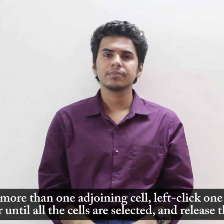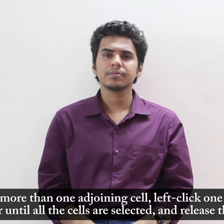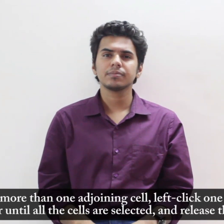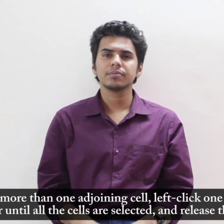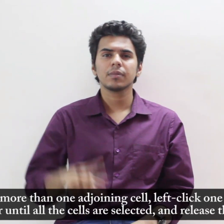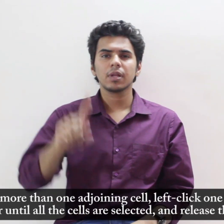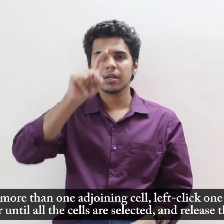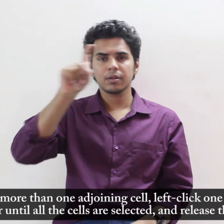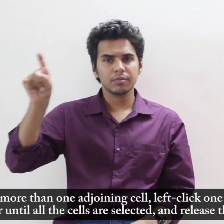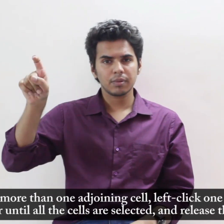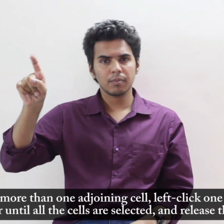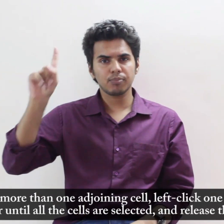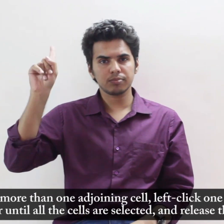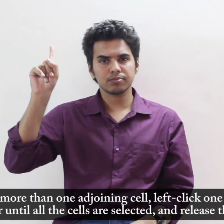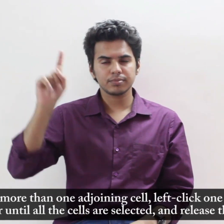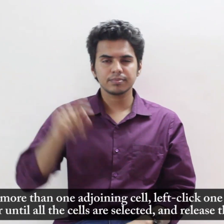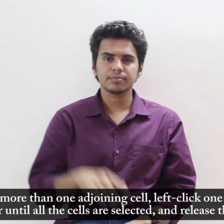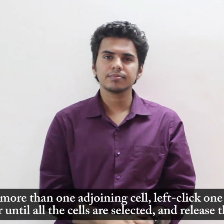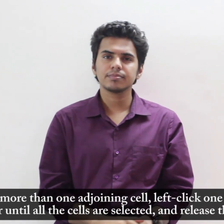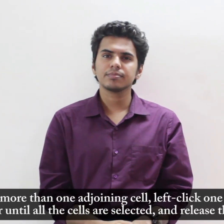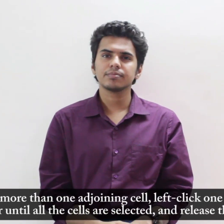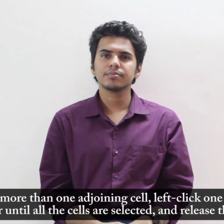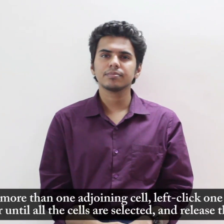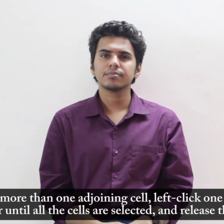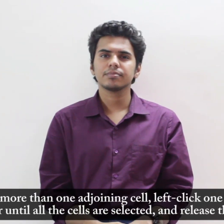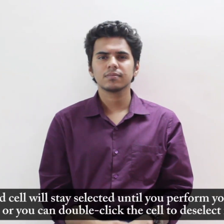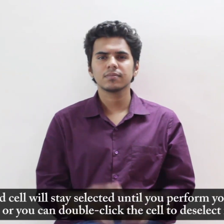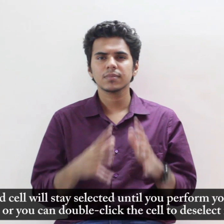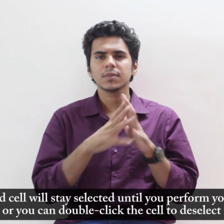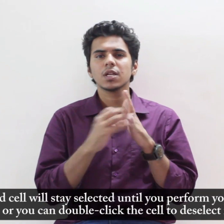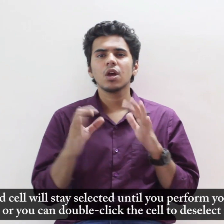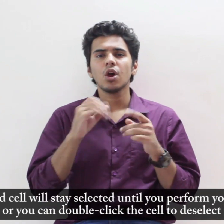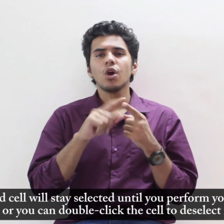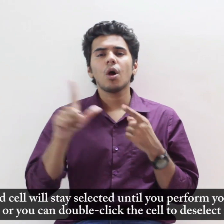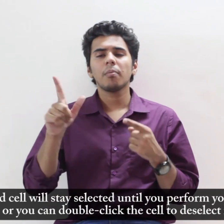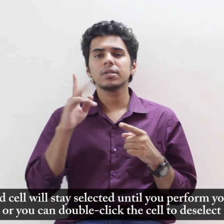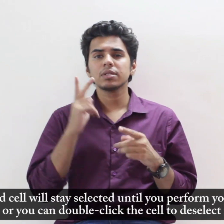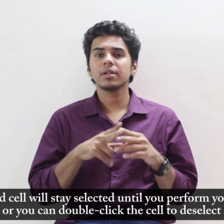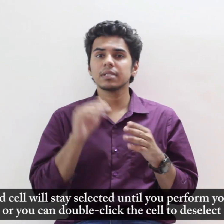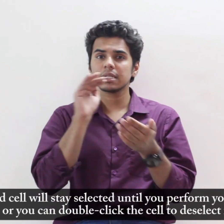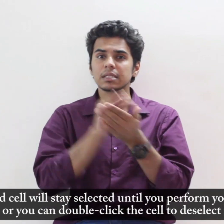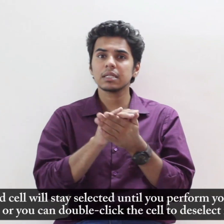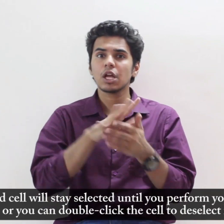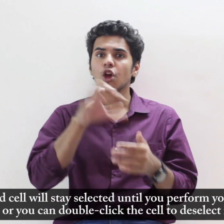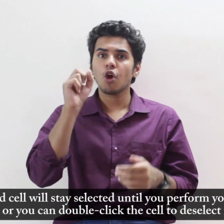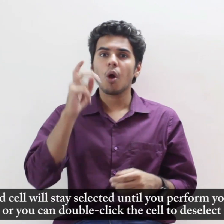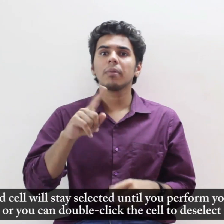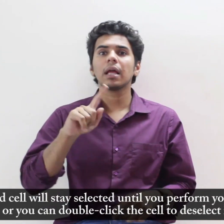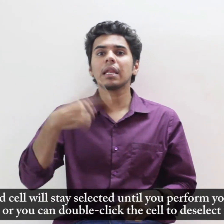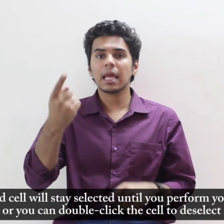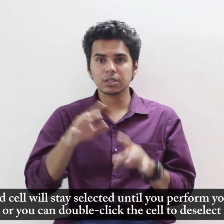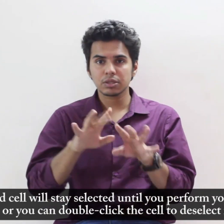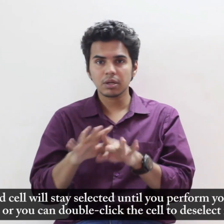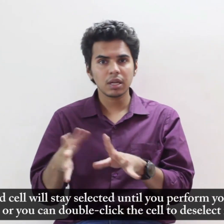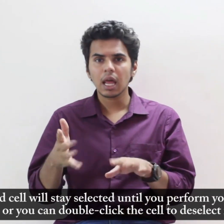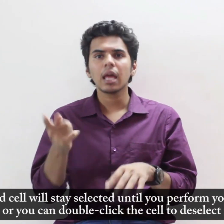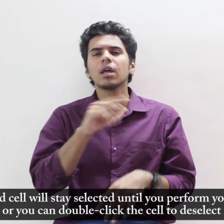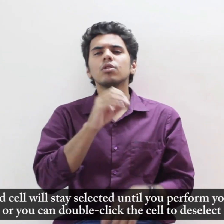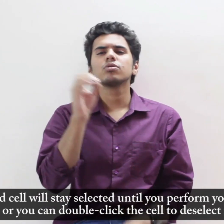selected, and release the mouse button. The copied cell will stay selected until you